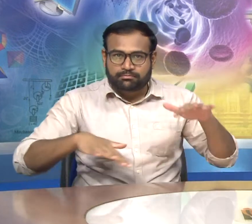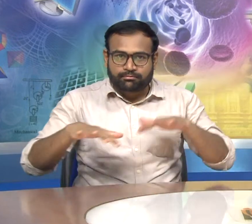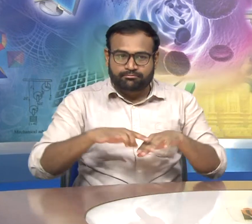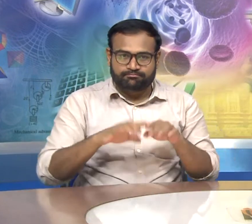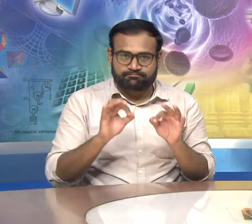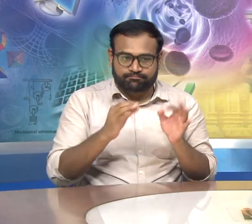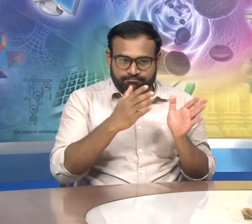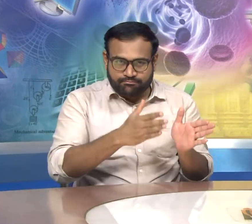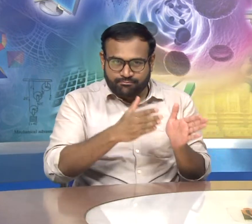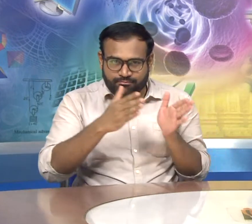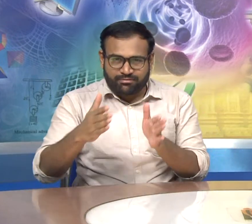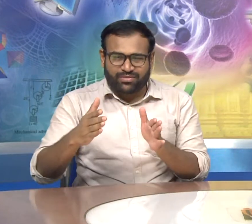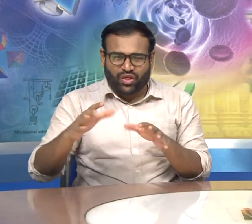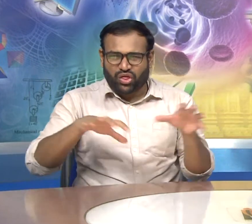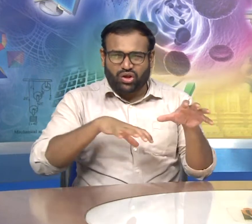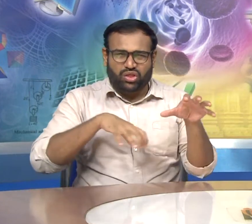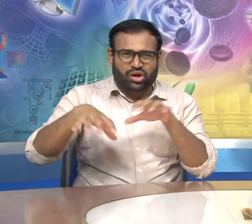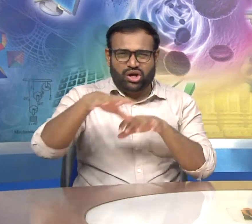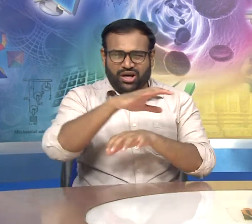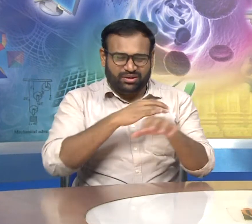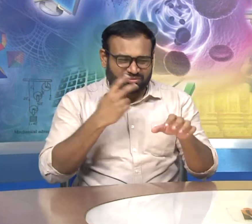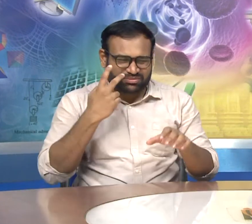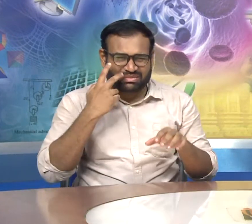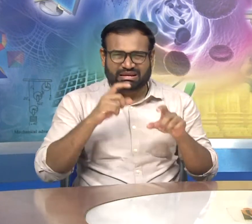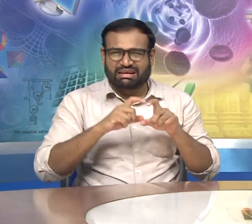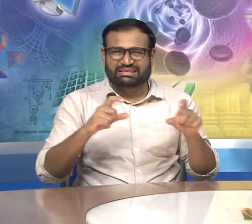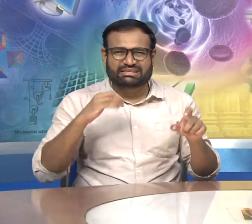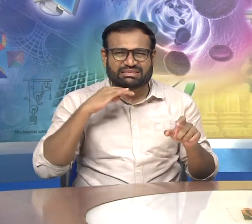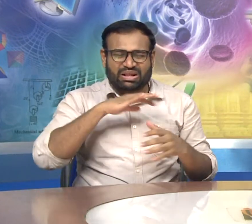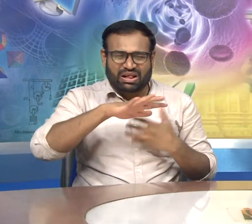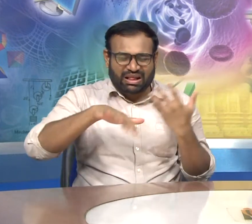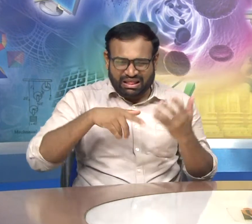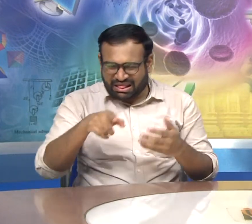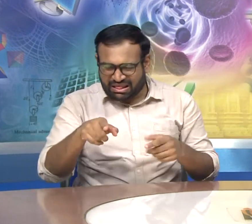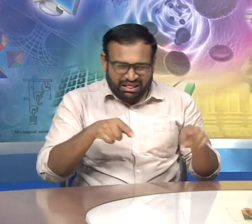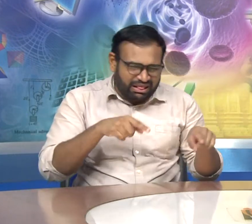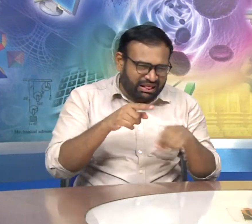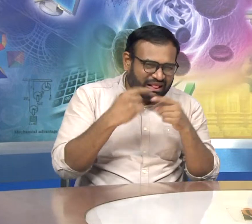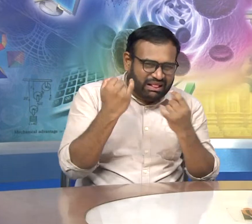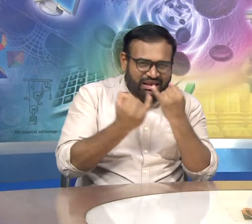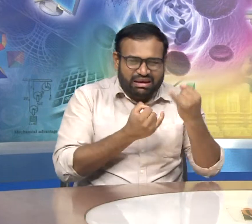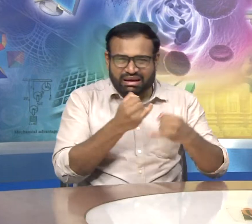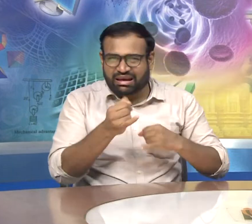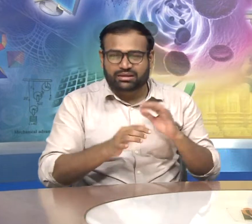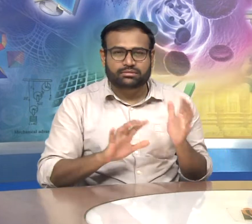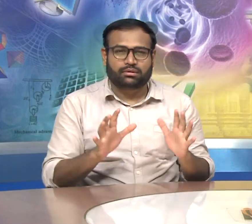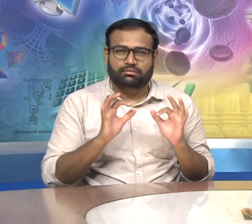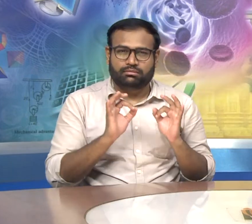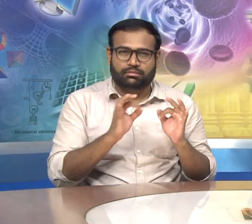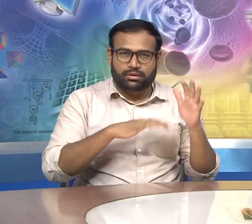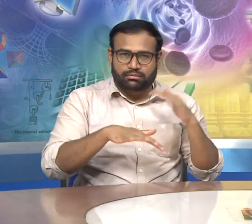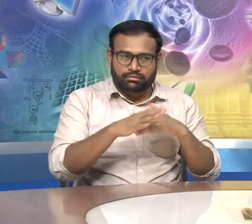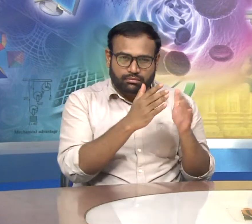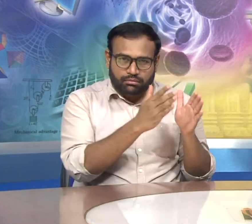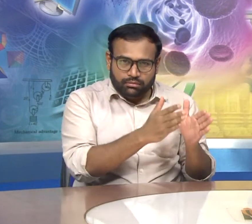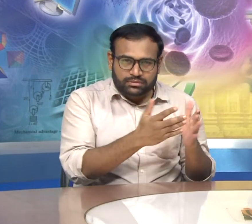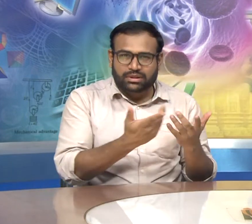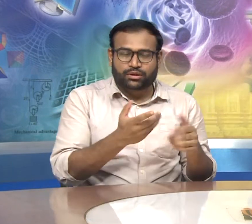Organize. So what's the organize mean? Means you are cleaning your stuff,